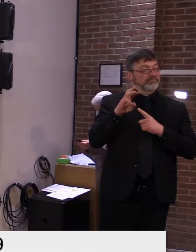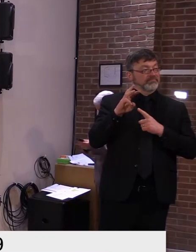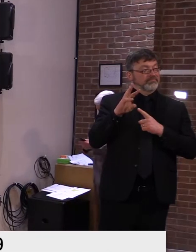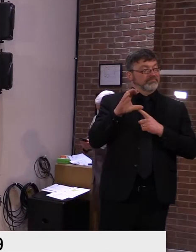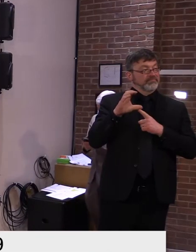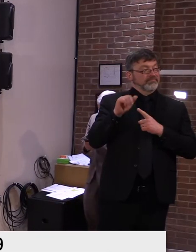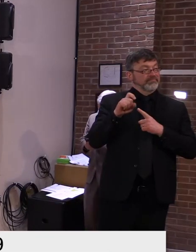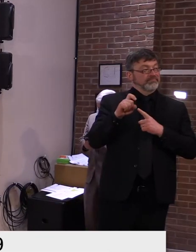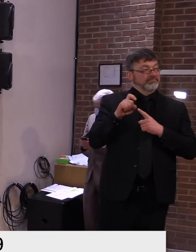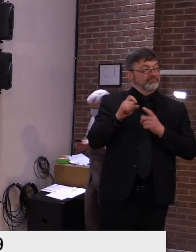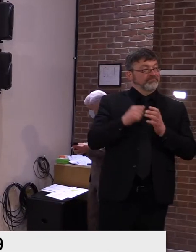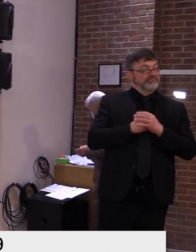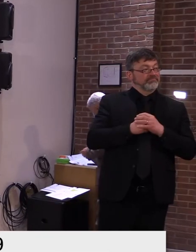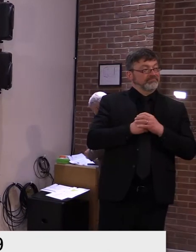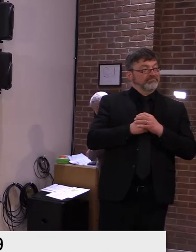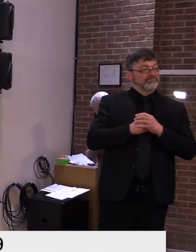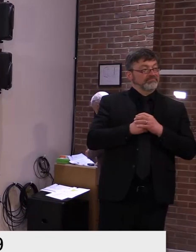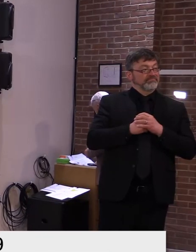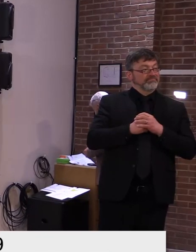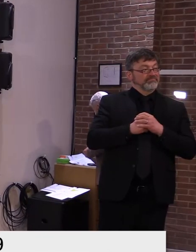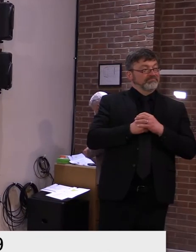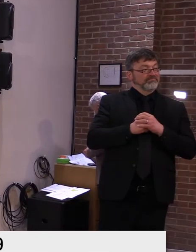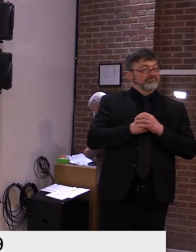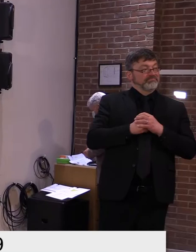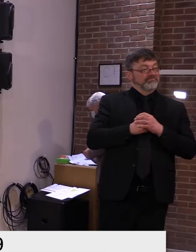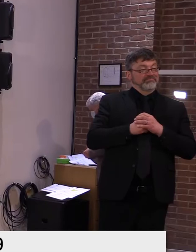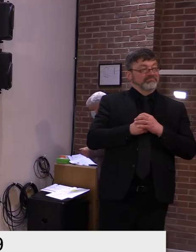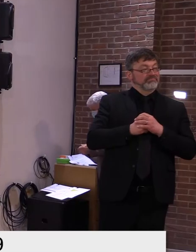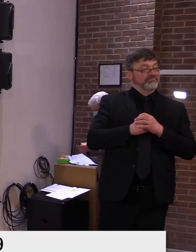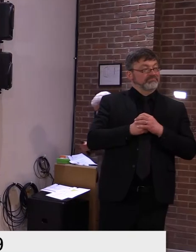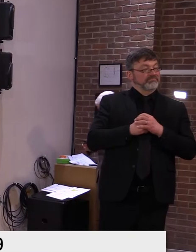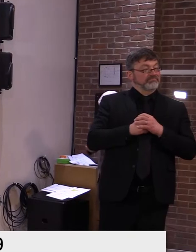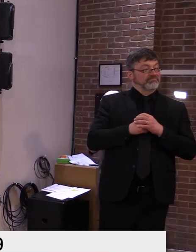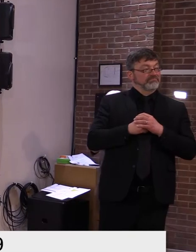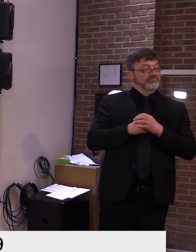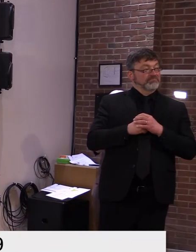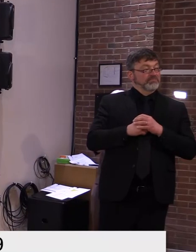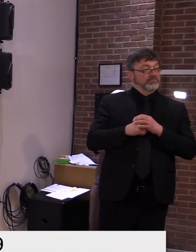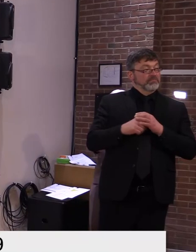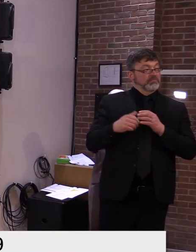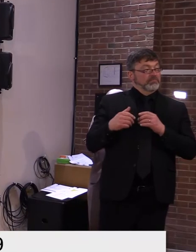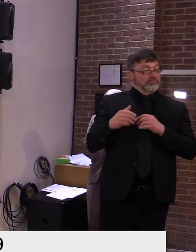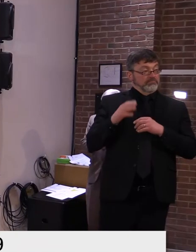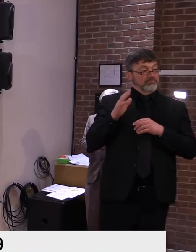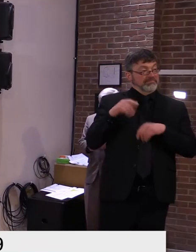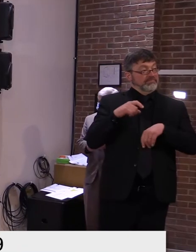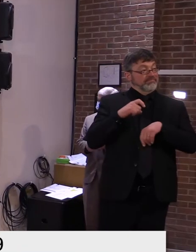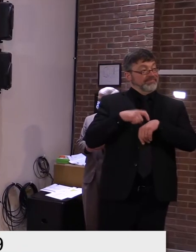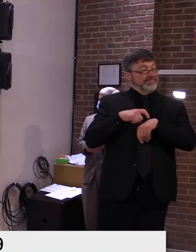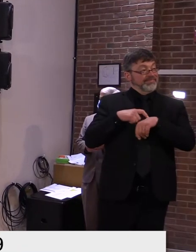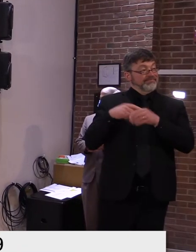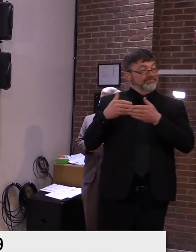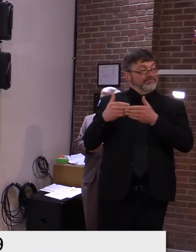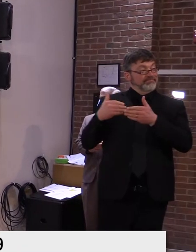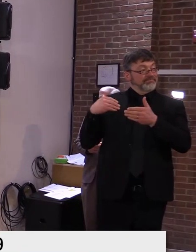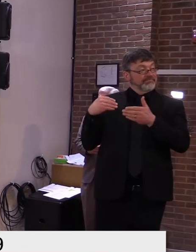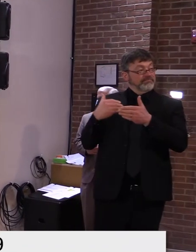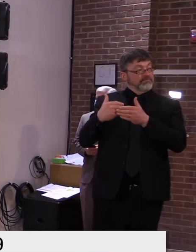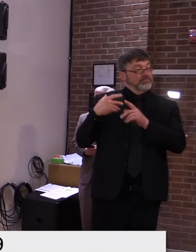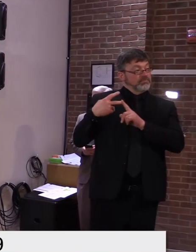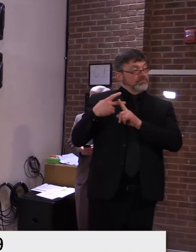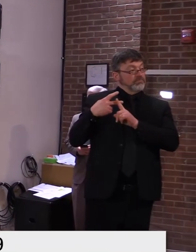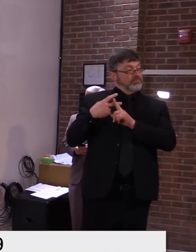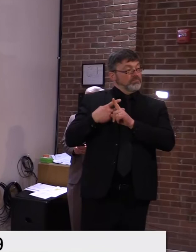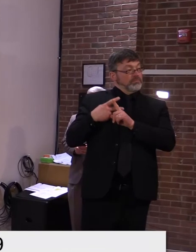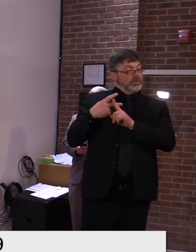Over the past 2 months, there have been more positive cases reported on Thursdays than any other day of the week. Is there a specific reason for that, or